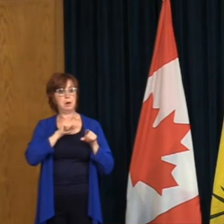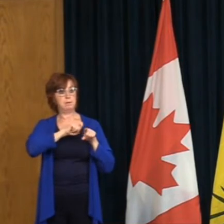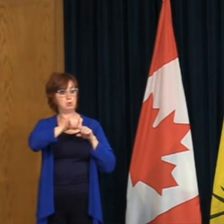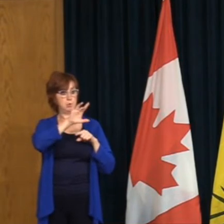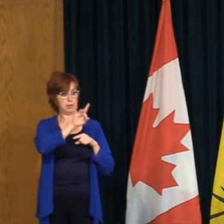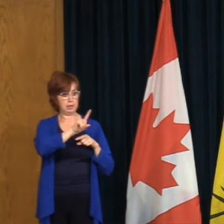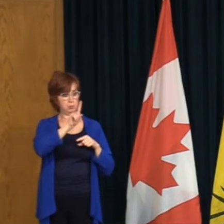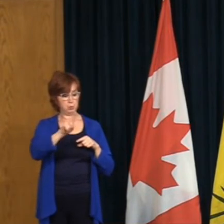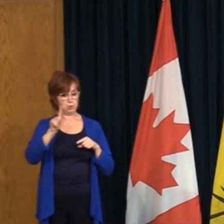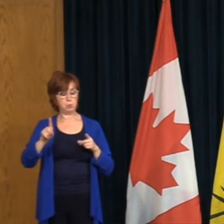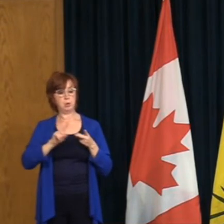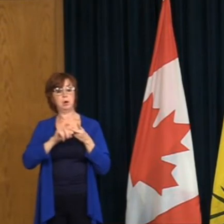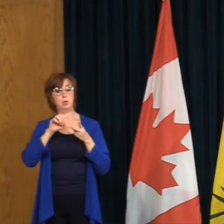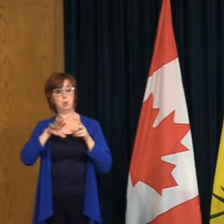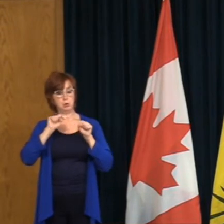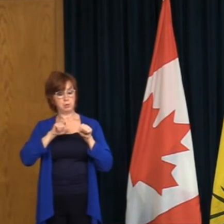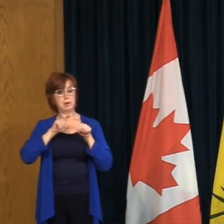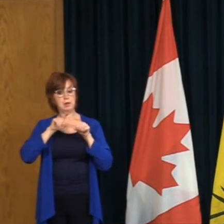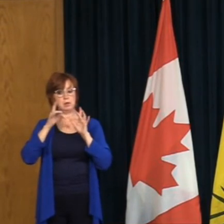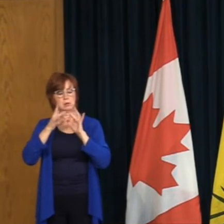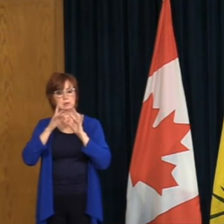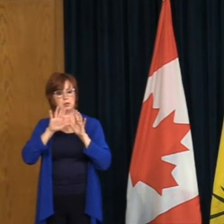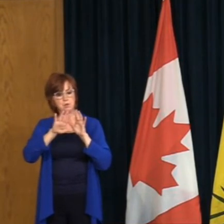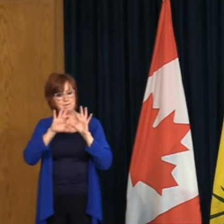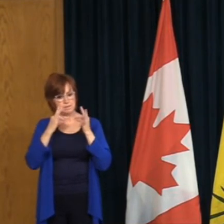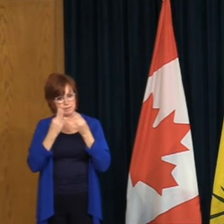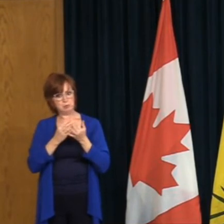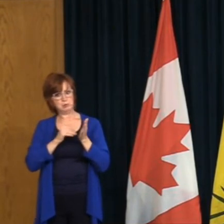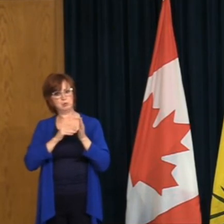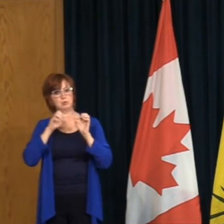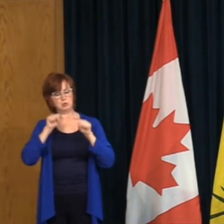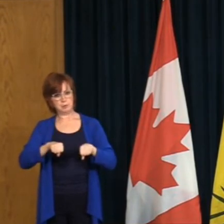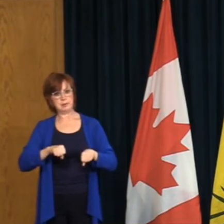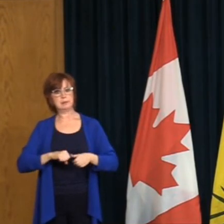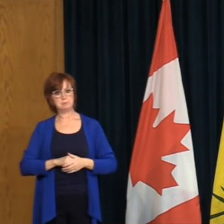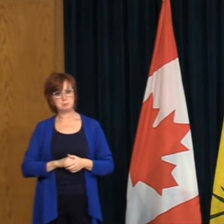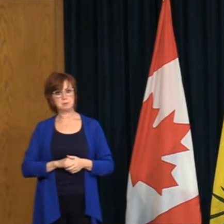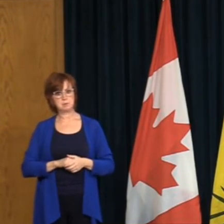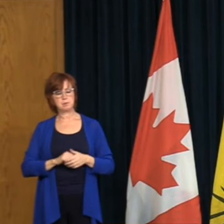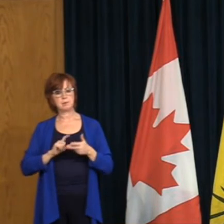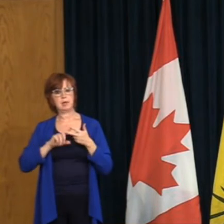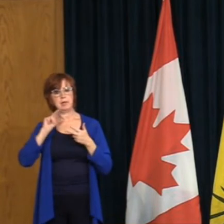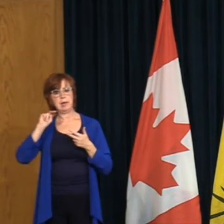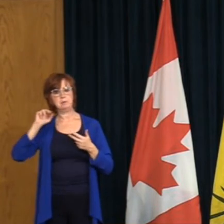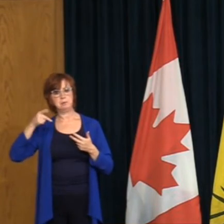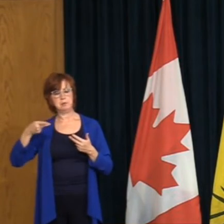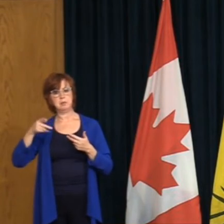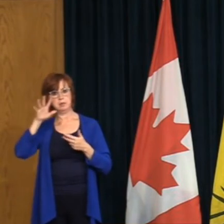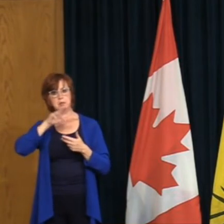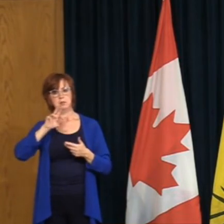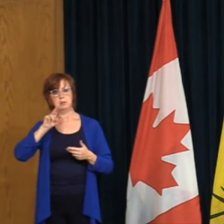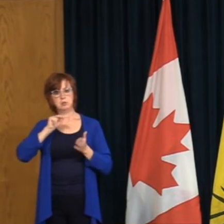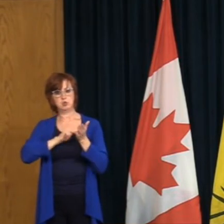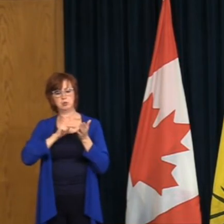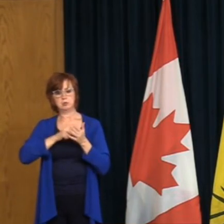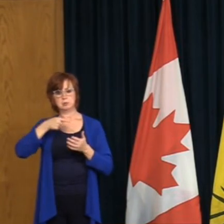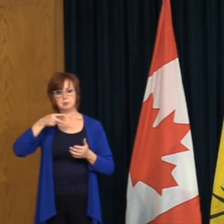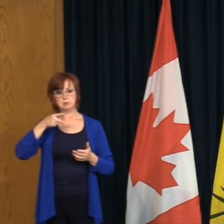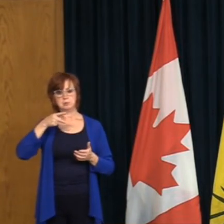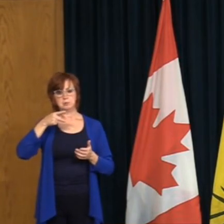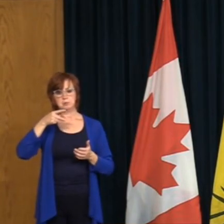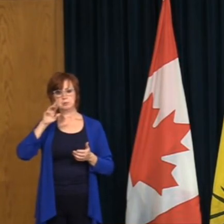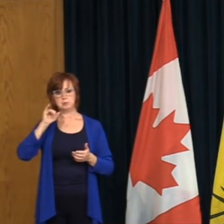but also through family physicians and nurse practitioners that they can access testing across the province. Do you have a follow-up question,